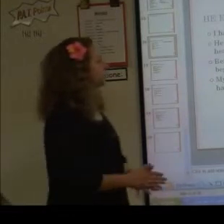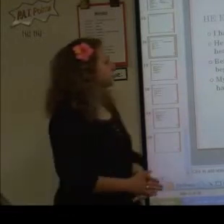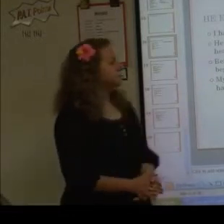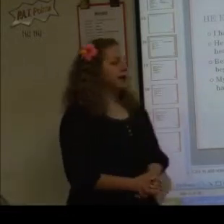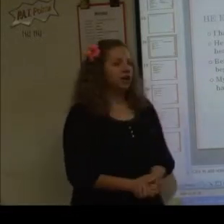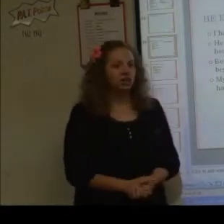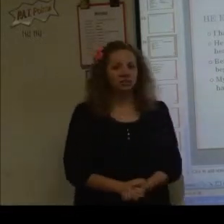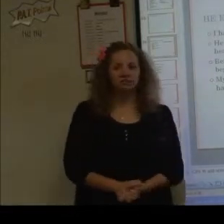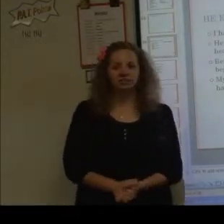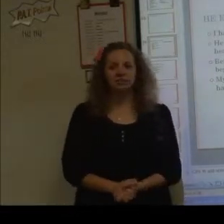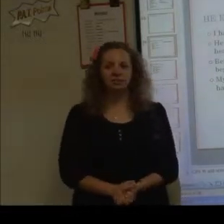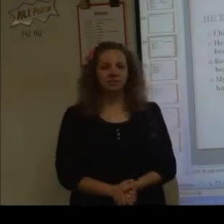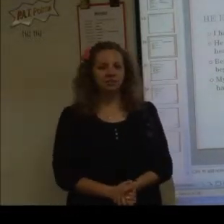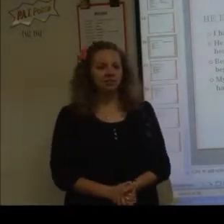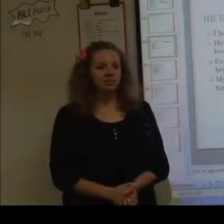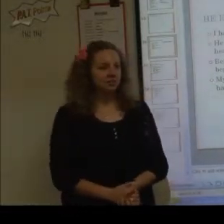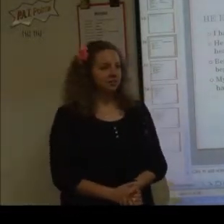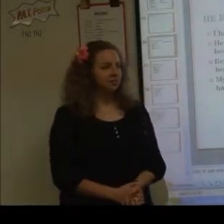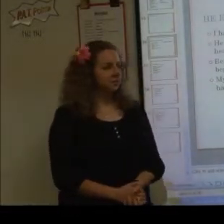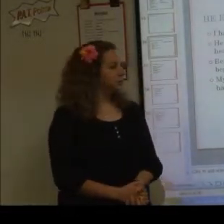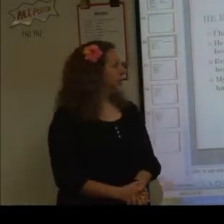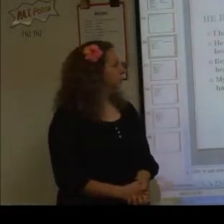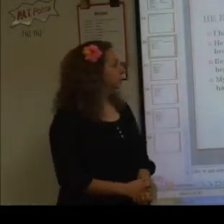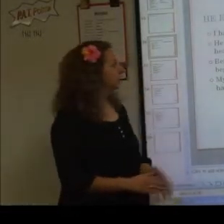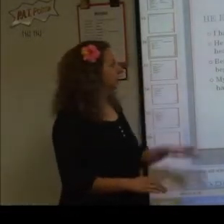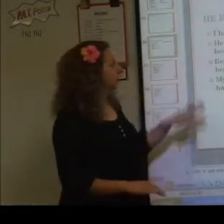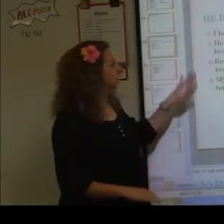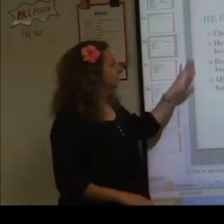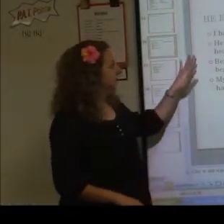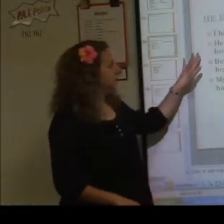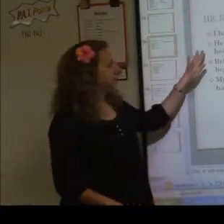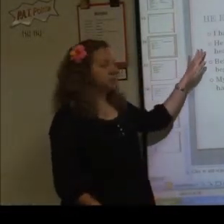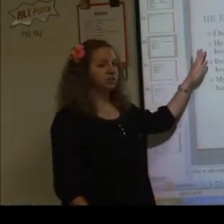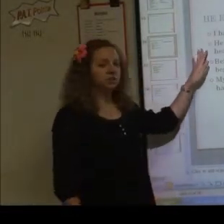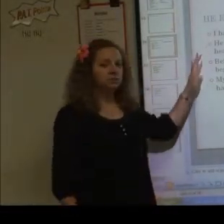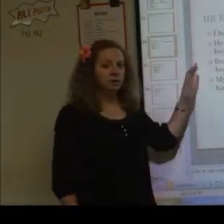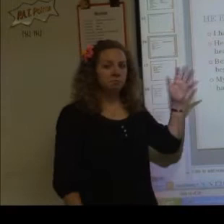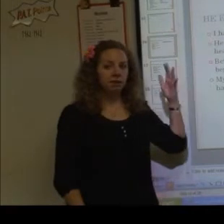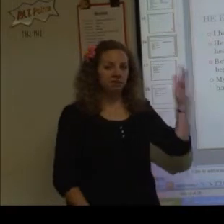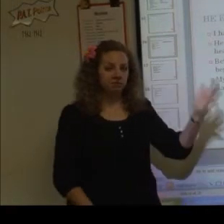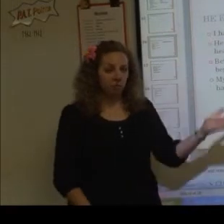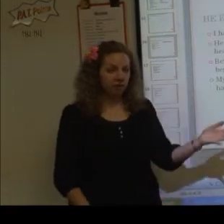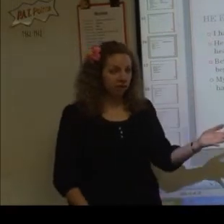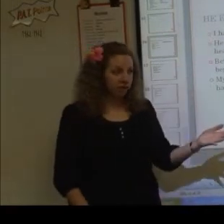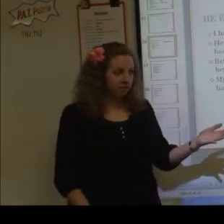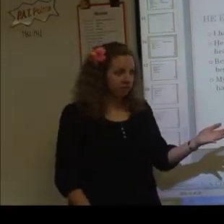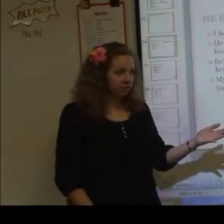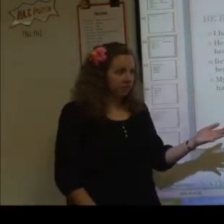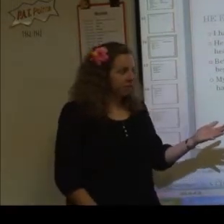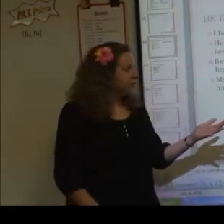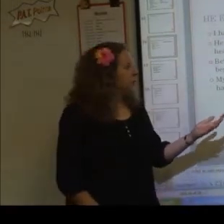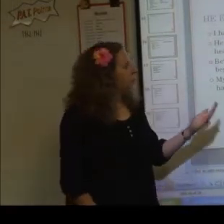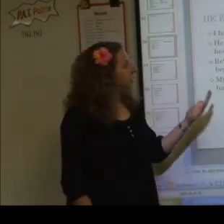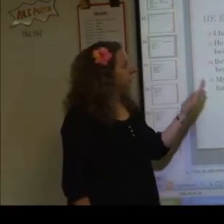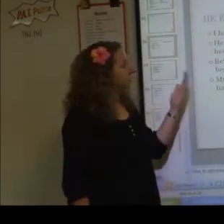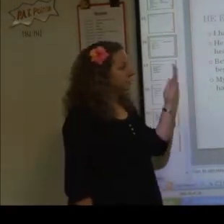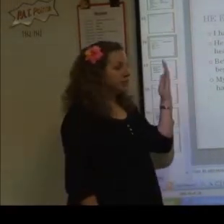formed my heart. So you have to decide, is this something that's meant metaphorically, or is this something